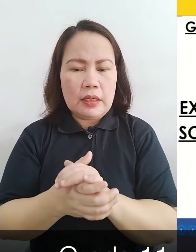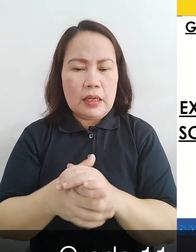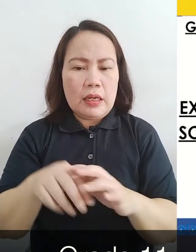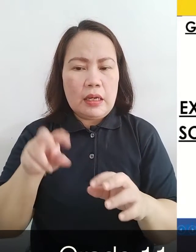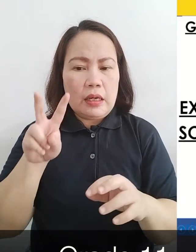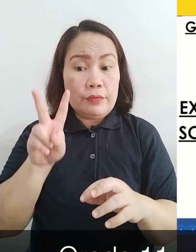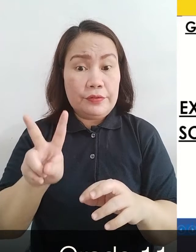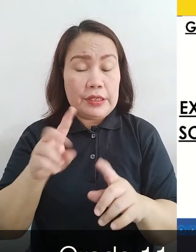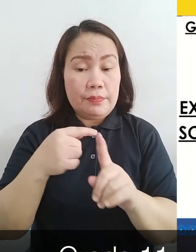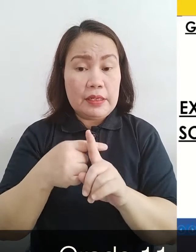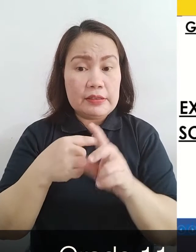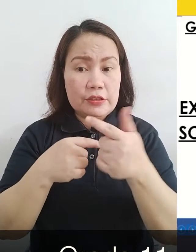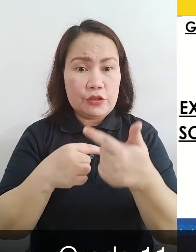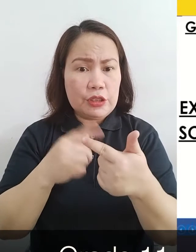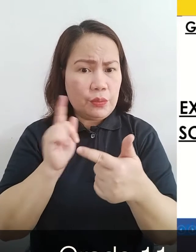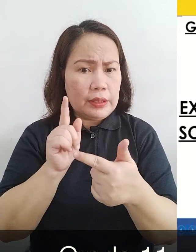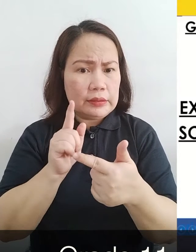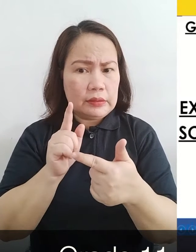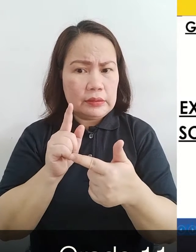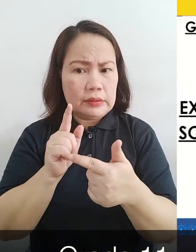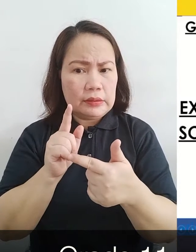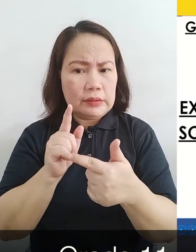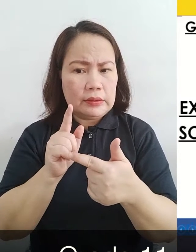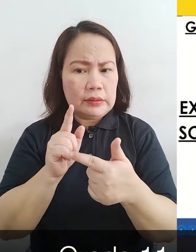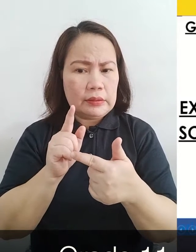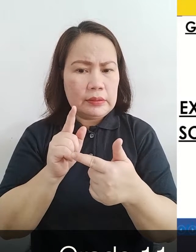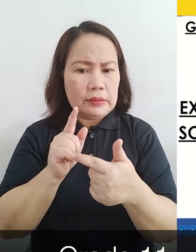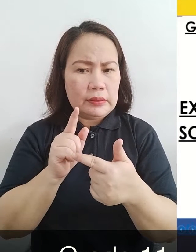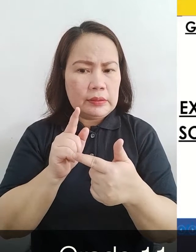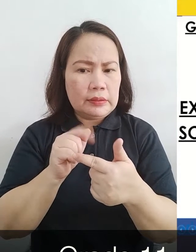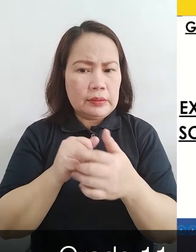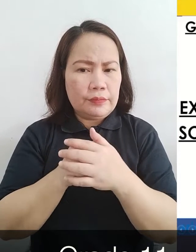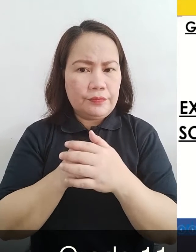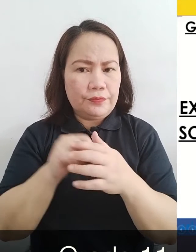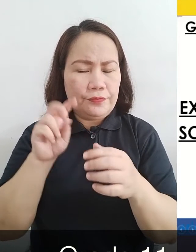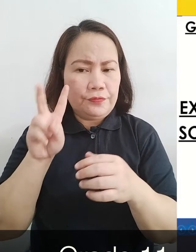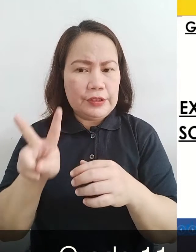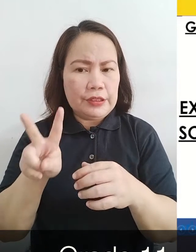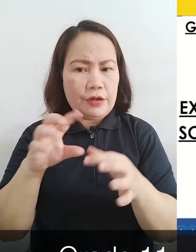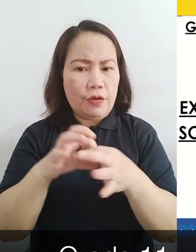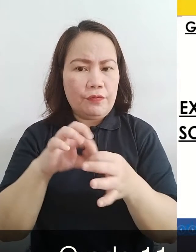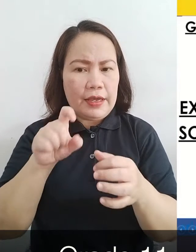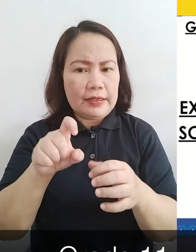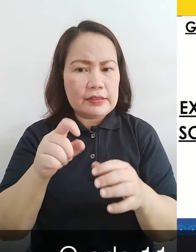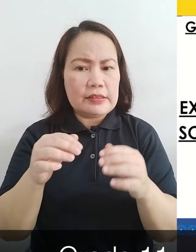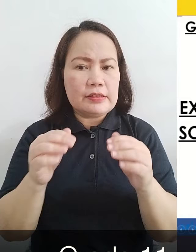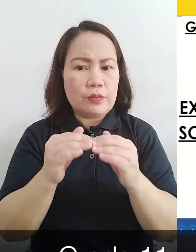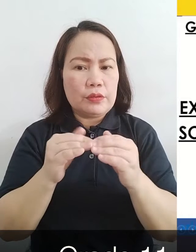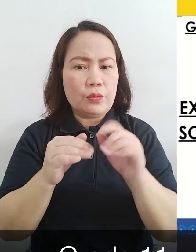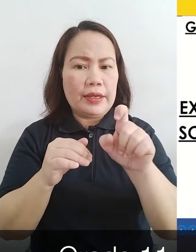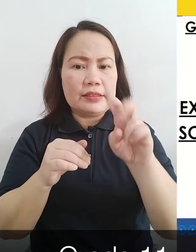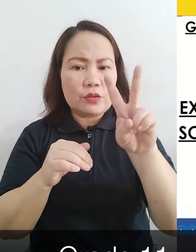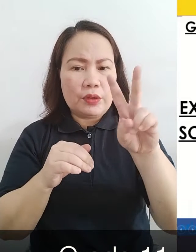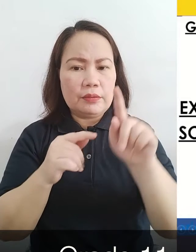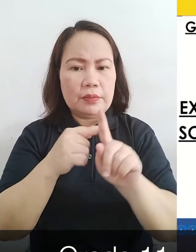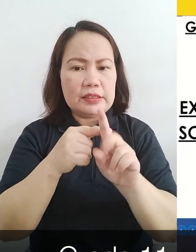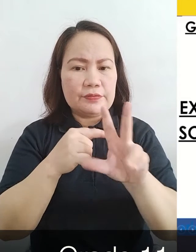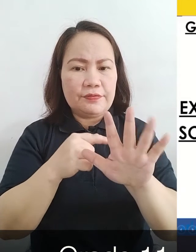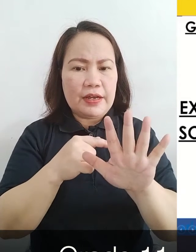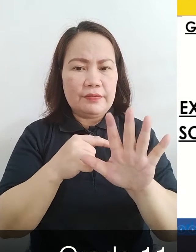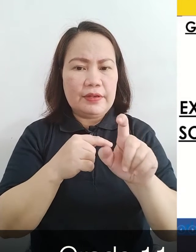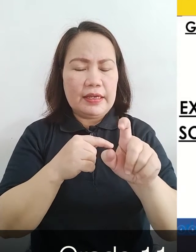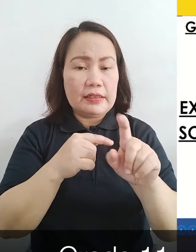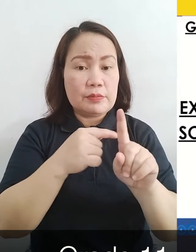4 plus g of x. Ano yung g of x natin? X squared plus 2x minus